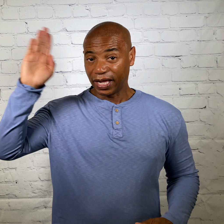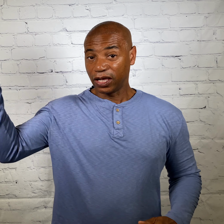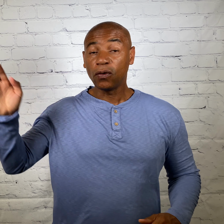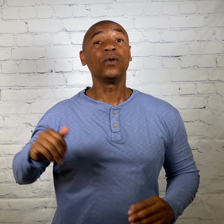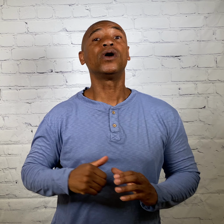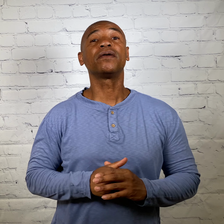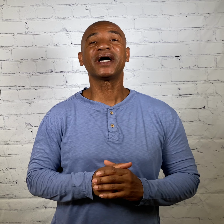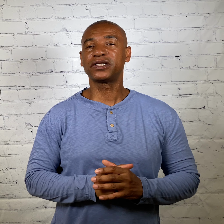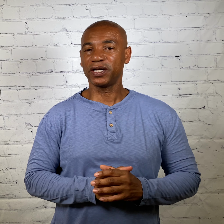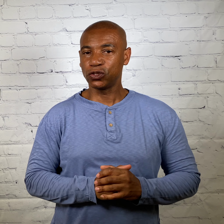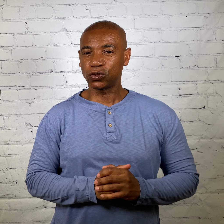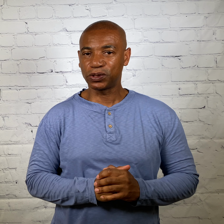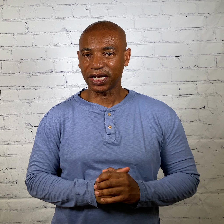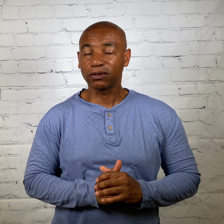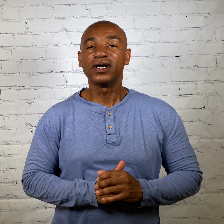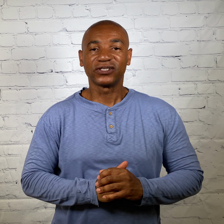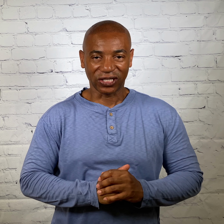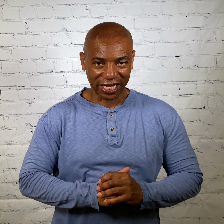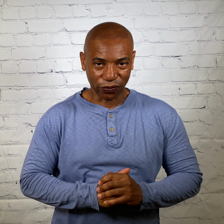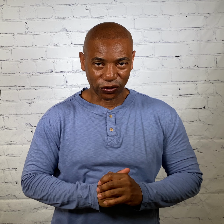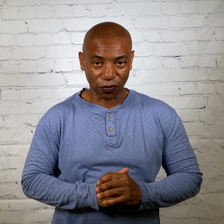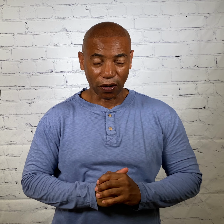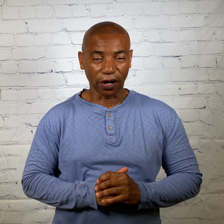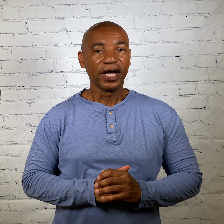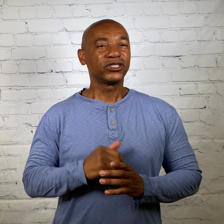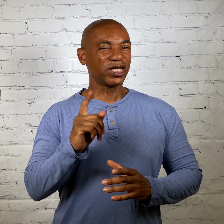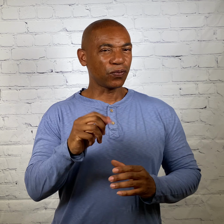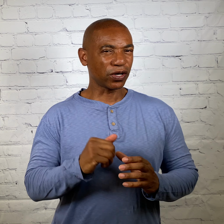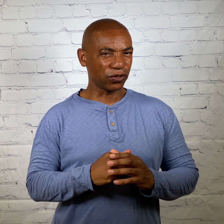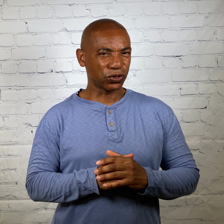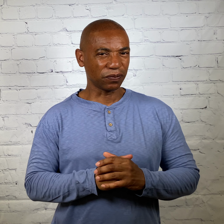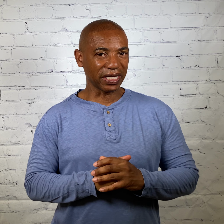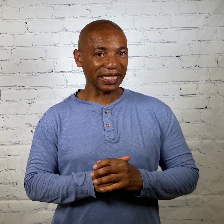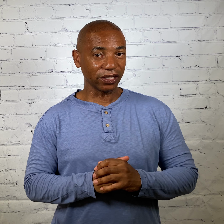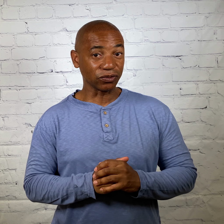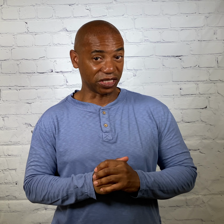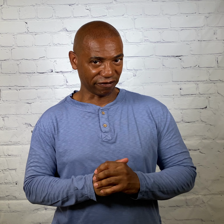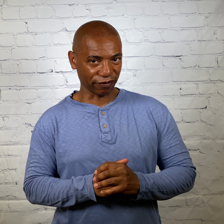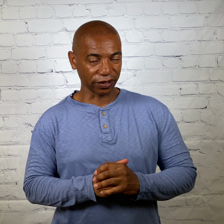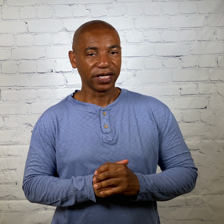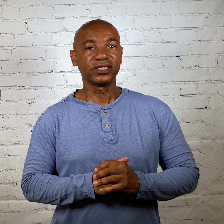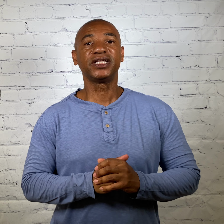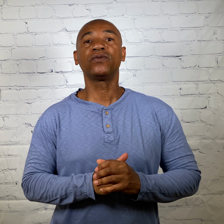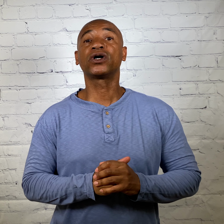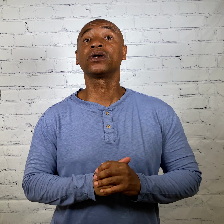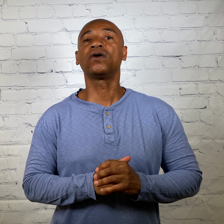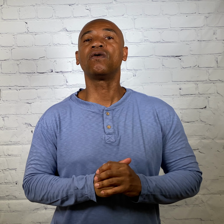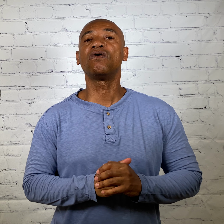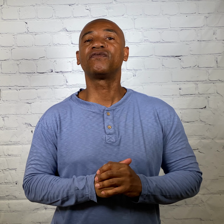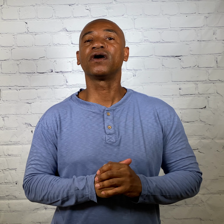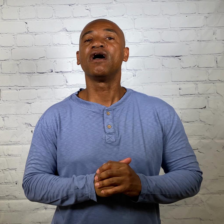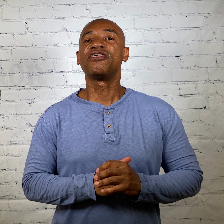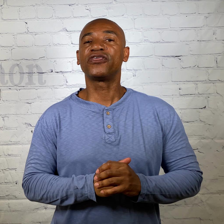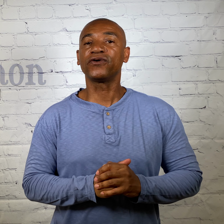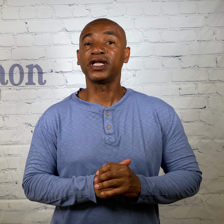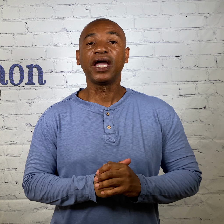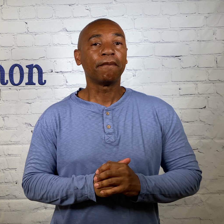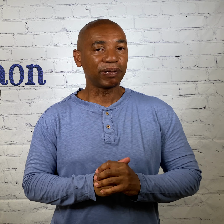Hello and welcome back to my YouTube channel, Signing with Omar. Today we're going to do something a little different. Today we're going to go over 30